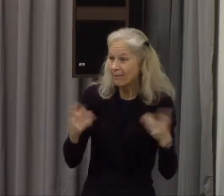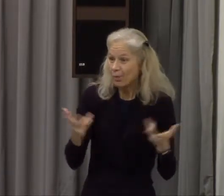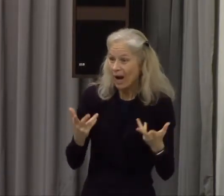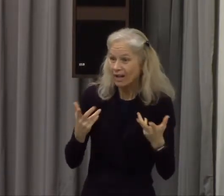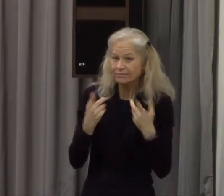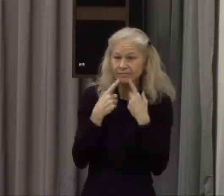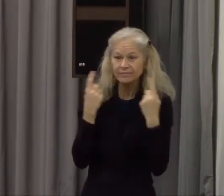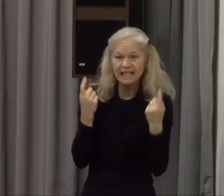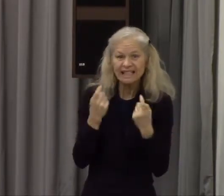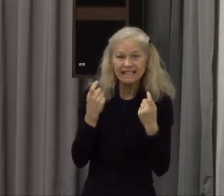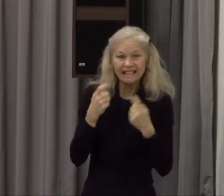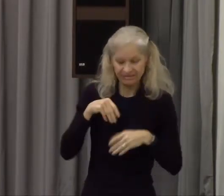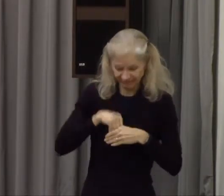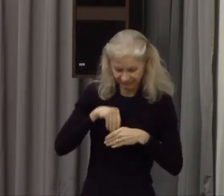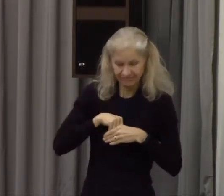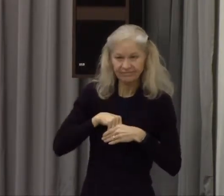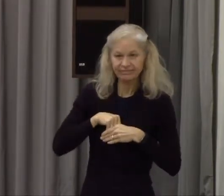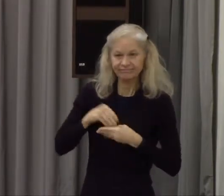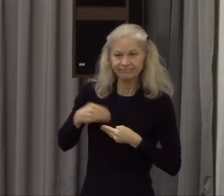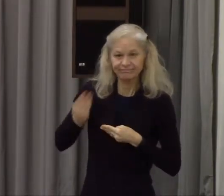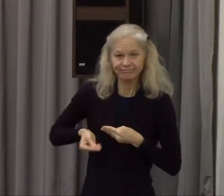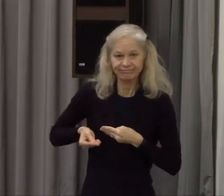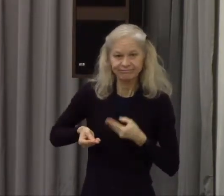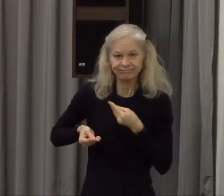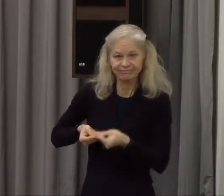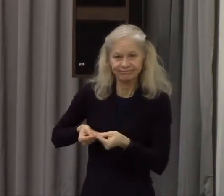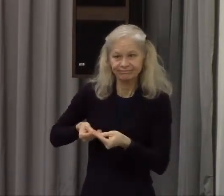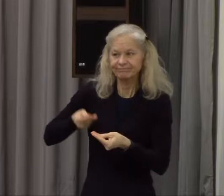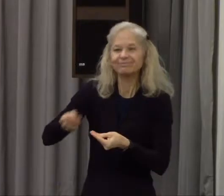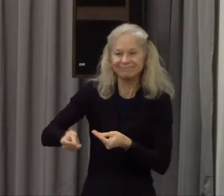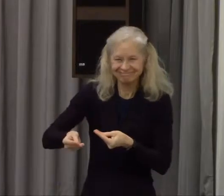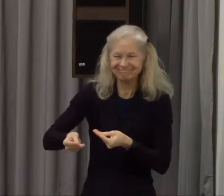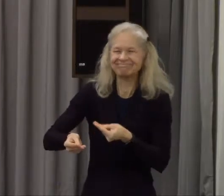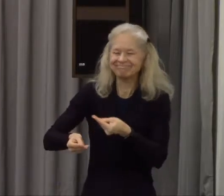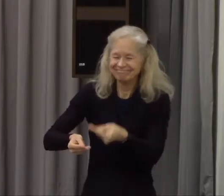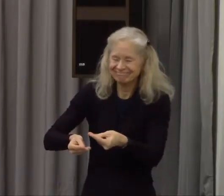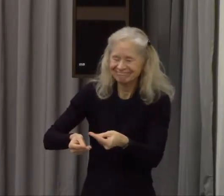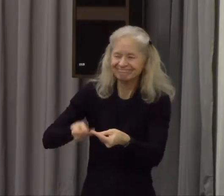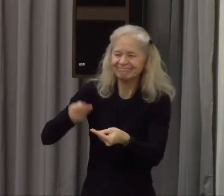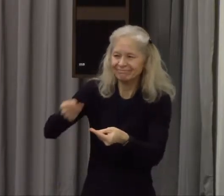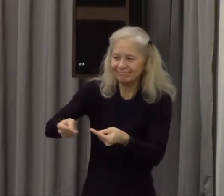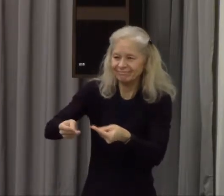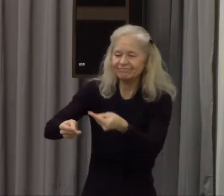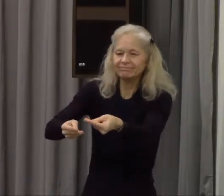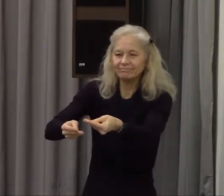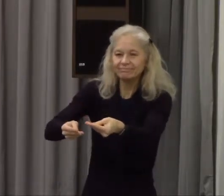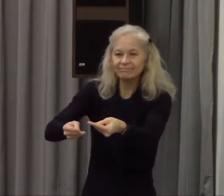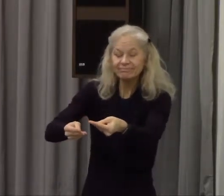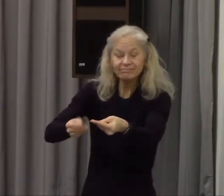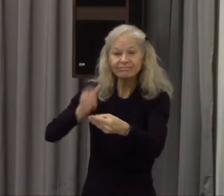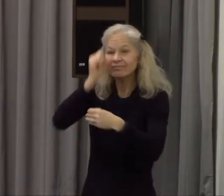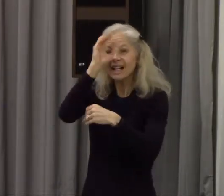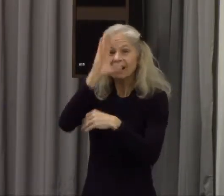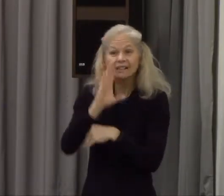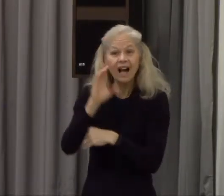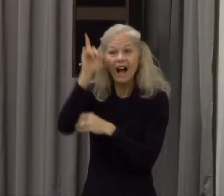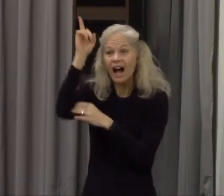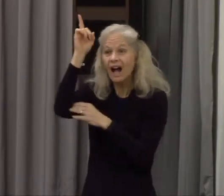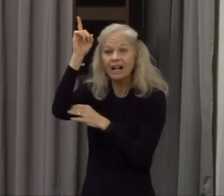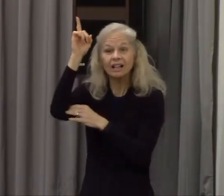We didn't have to wonder. He showed up right afterwards with the answer. In Genesis 3:15, he says, "I